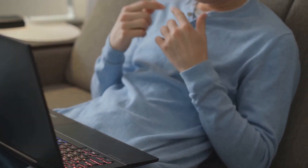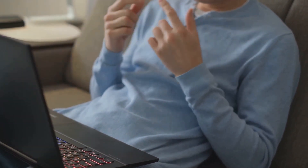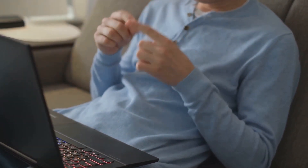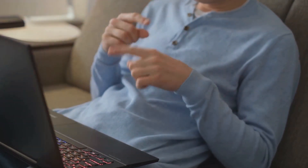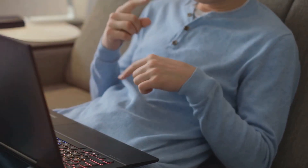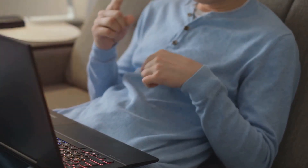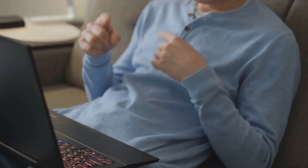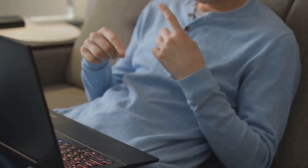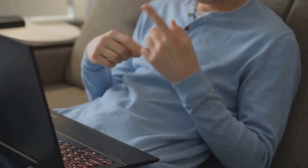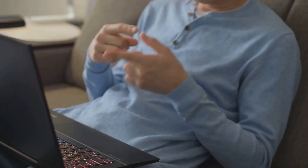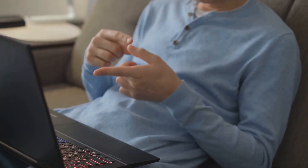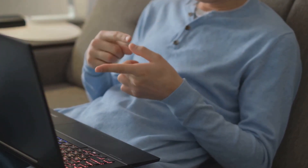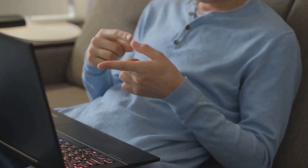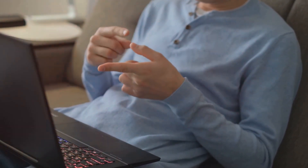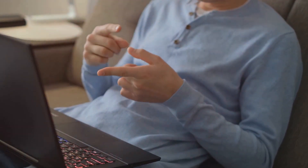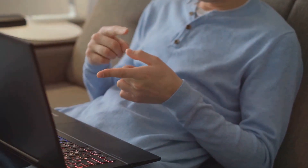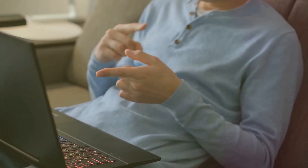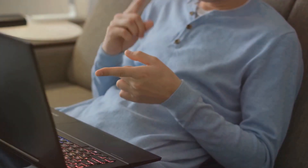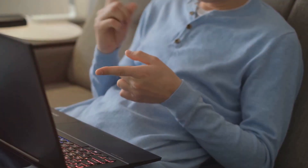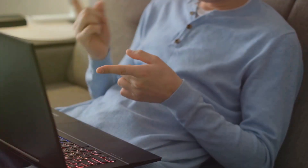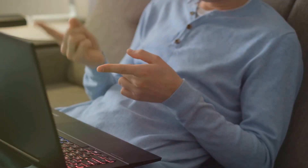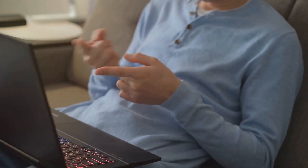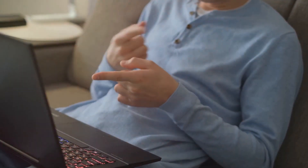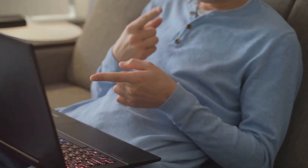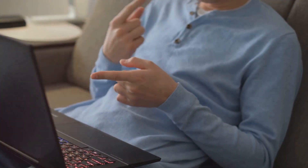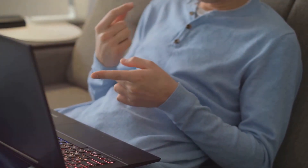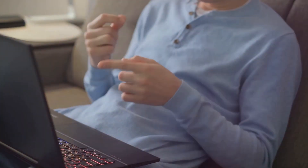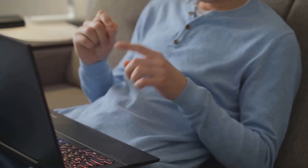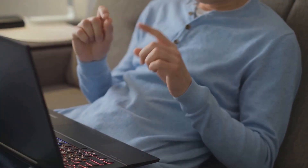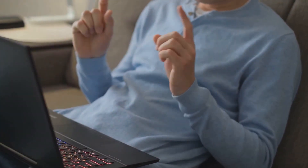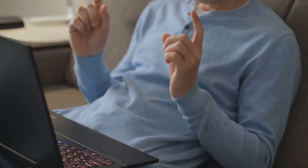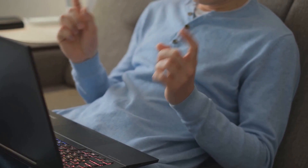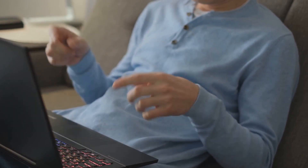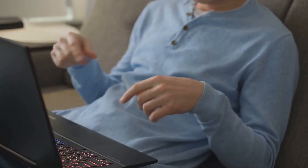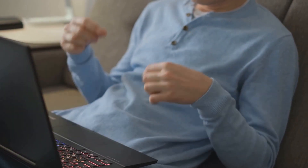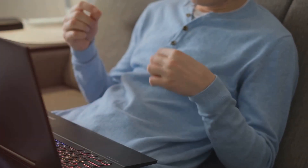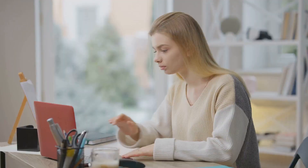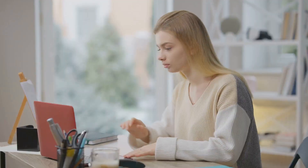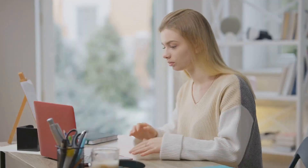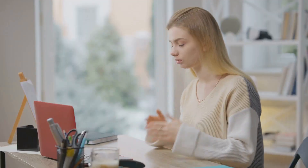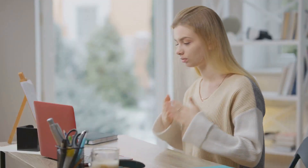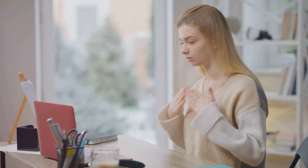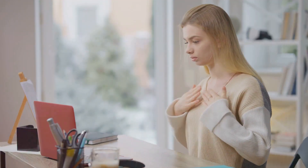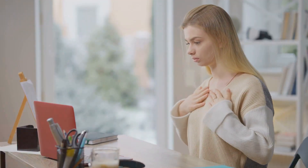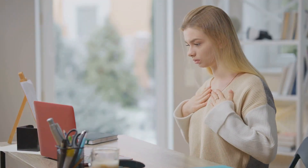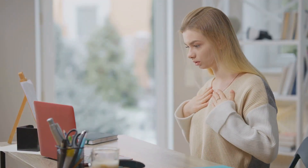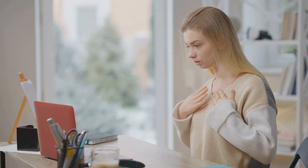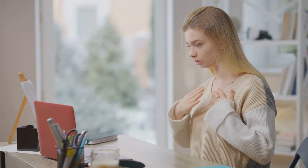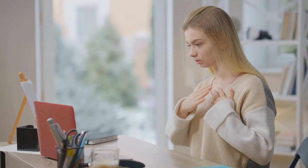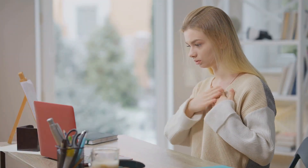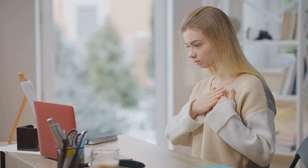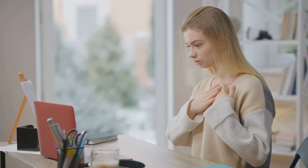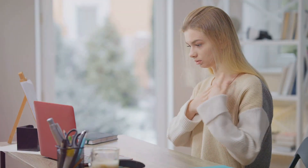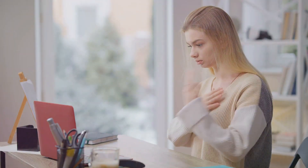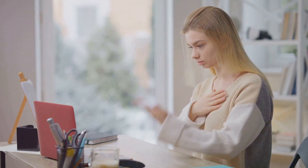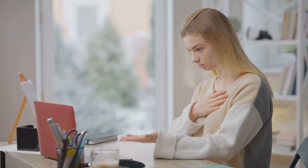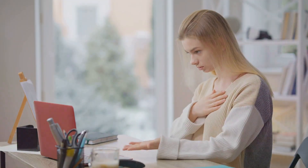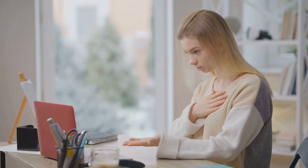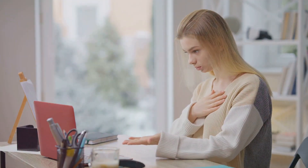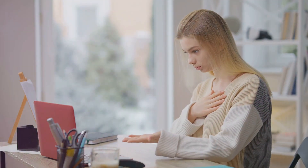part of their experience. This visual orientation is not just about seeing, it's about understanding, interpreting, and connecting with